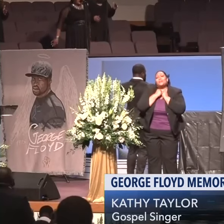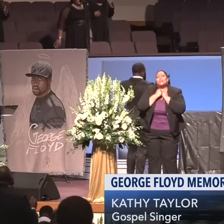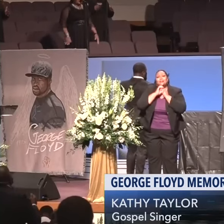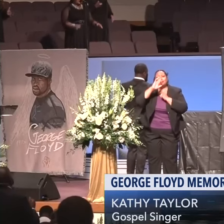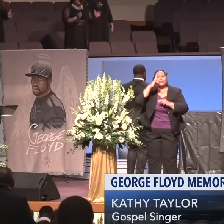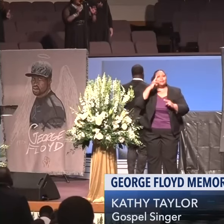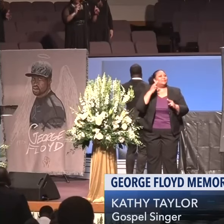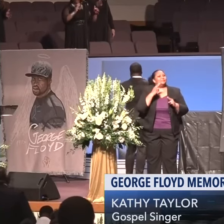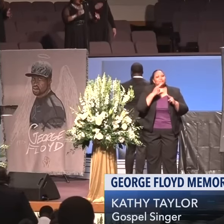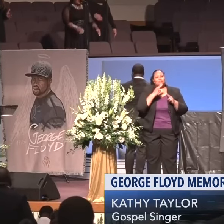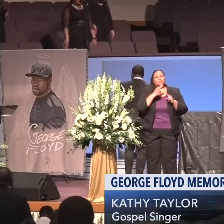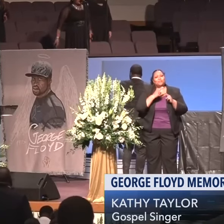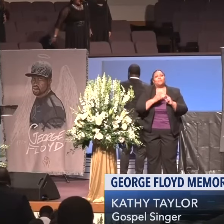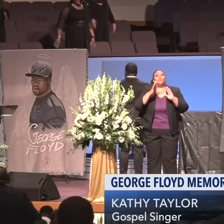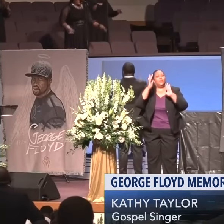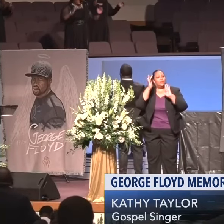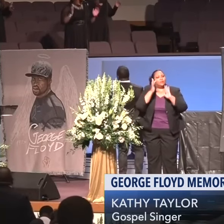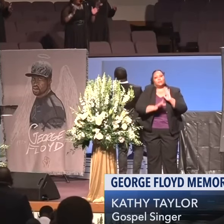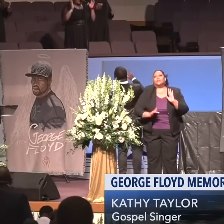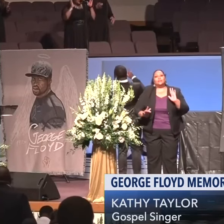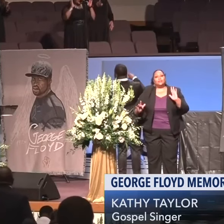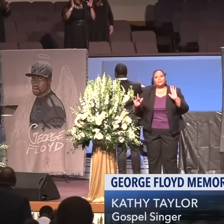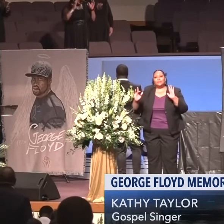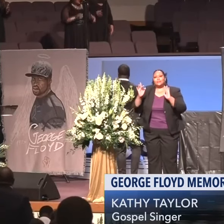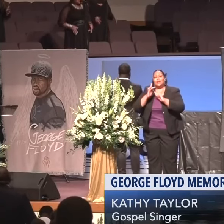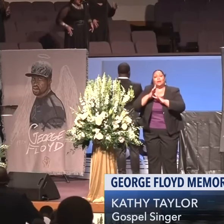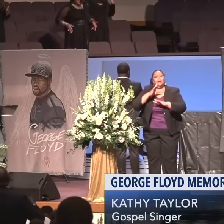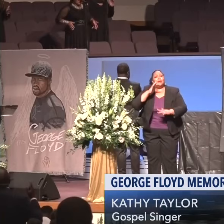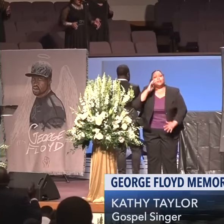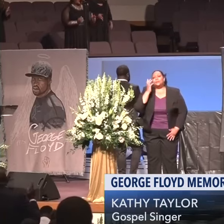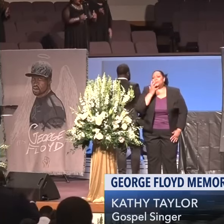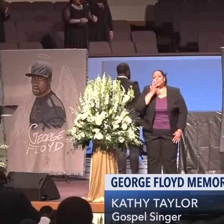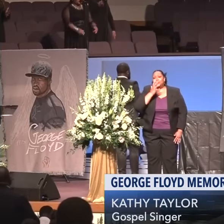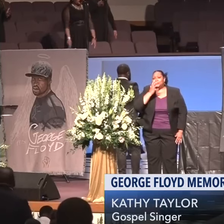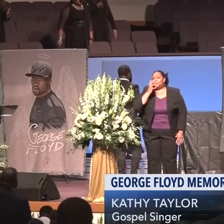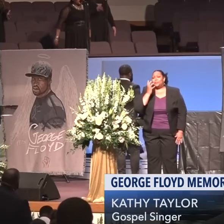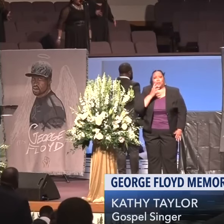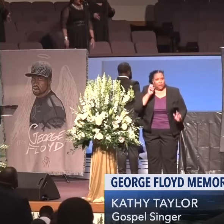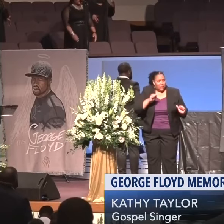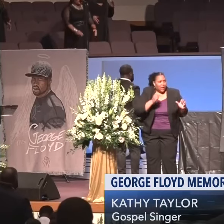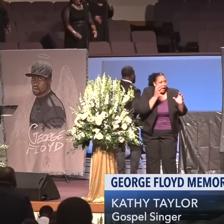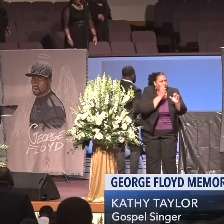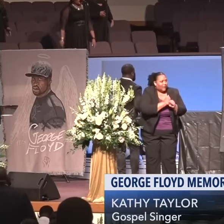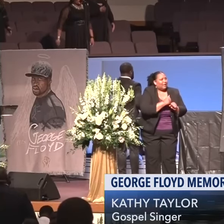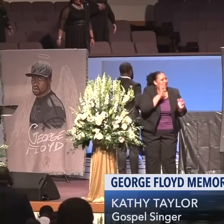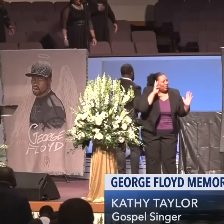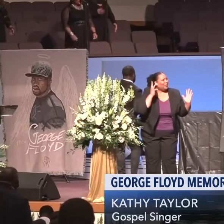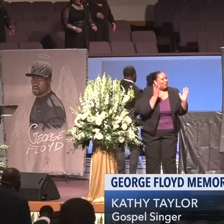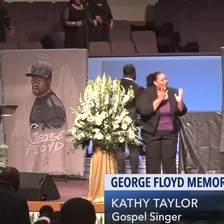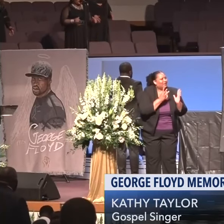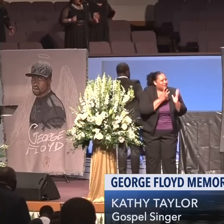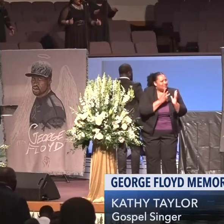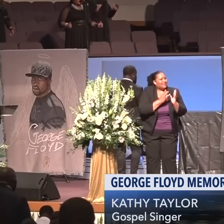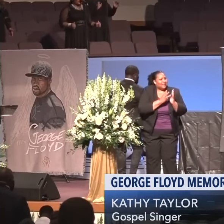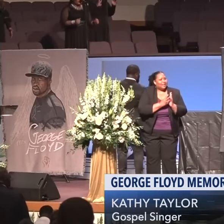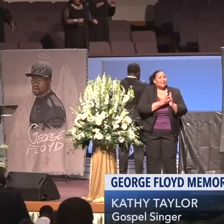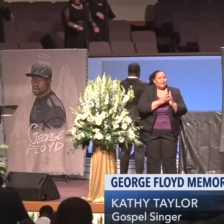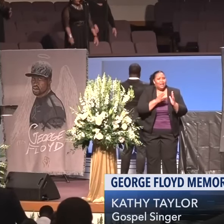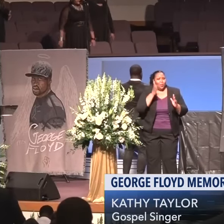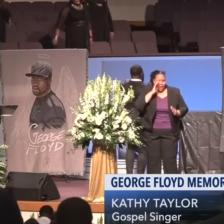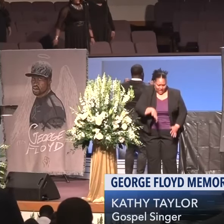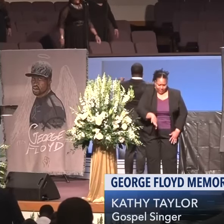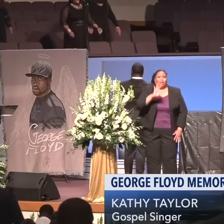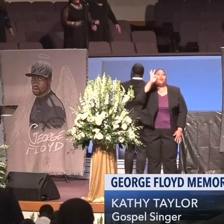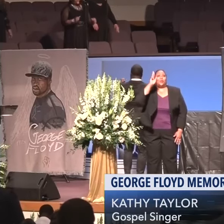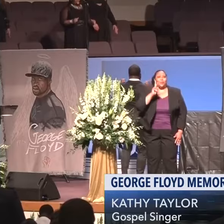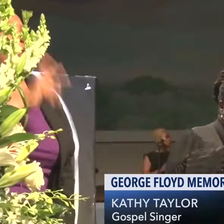precious is the name of Jesus. Can I get a witness? Won't he